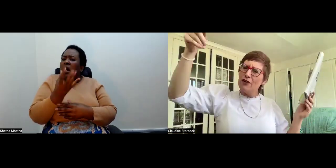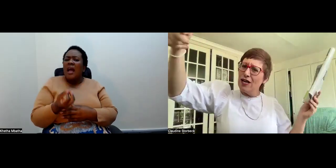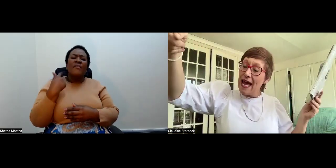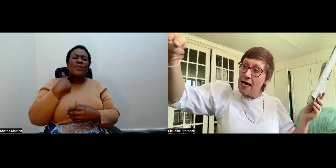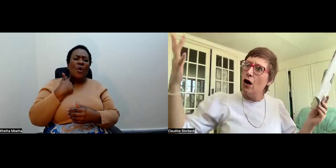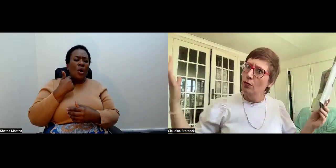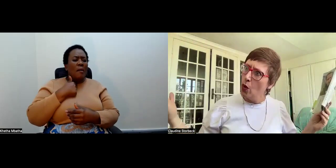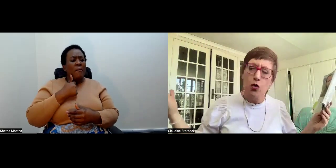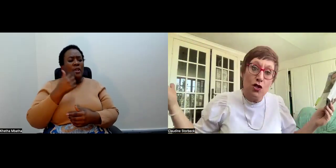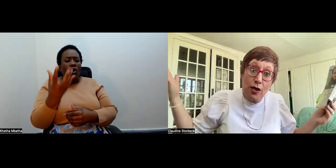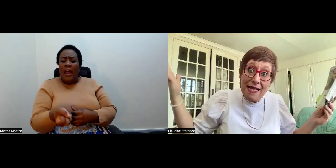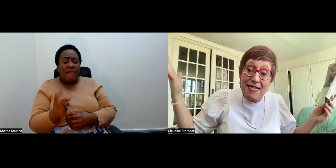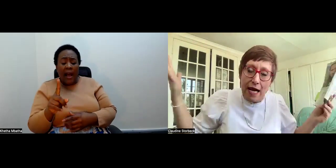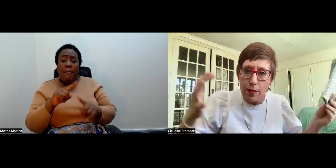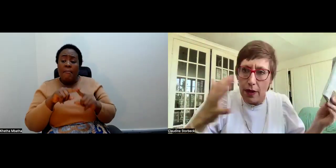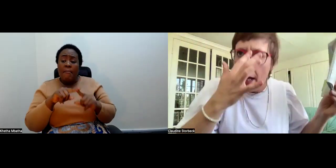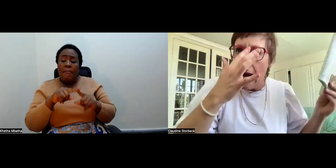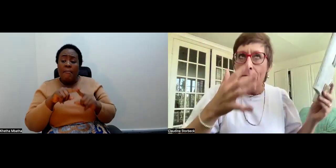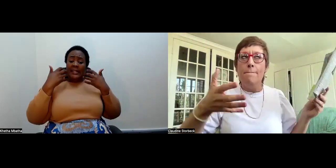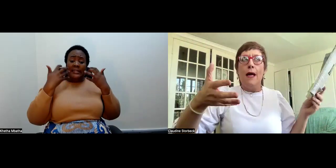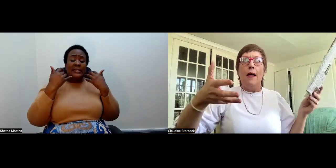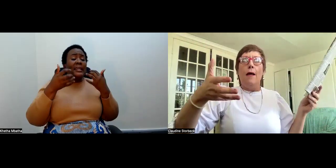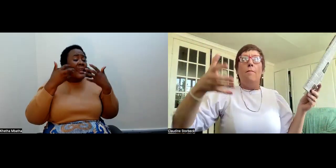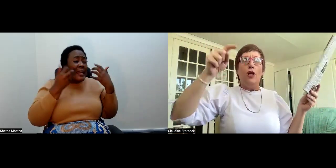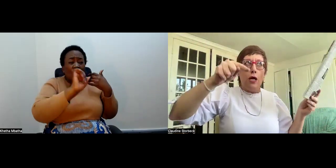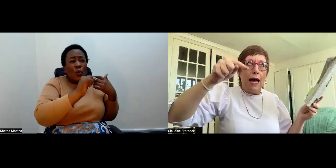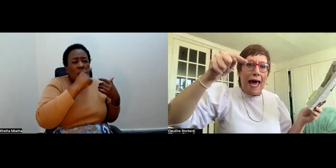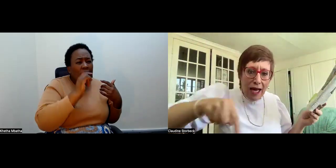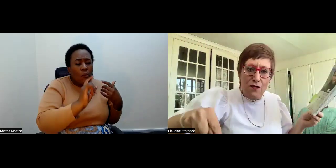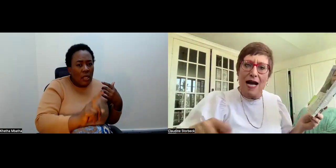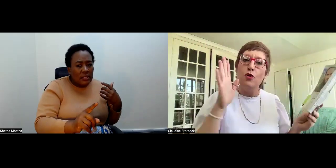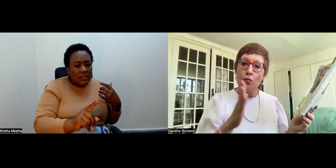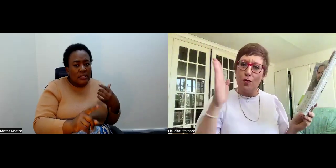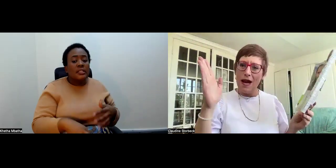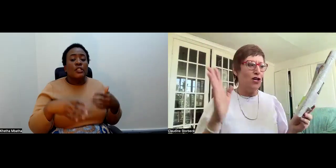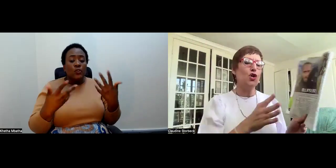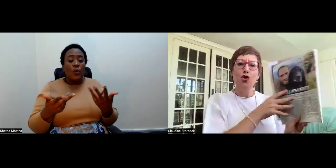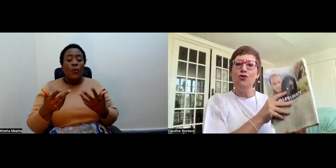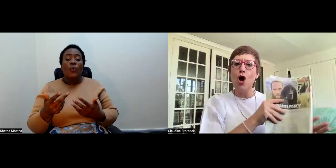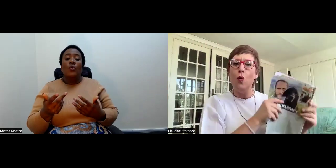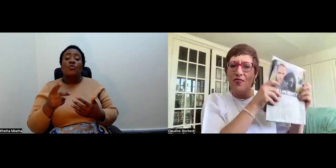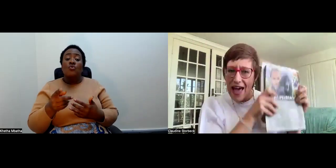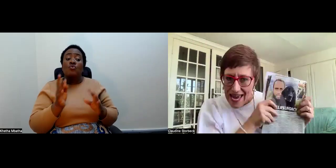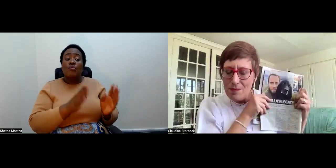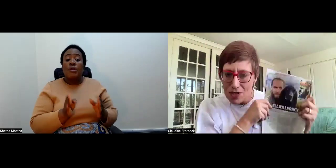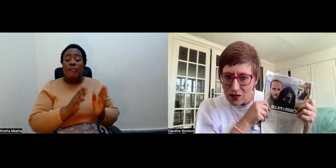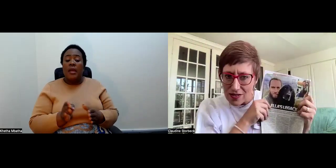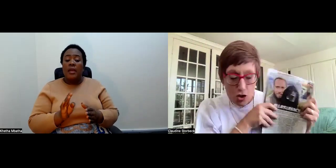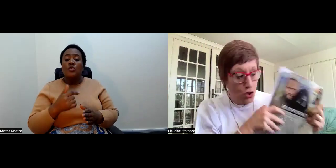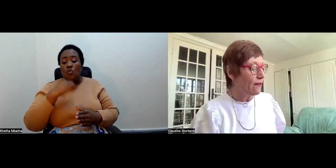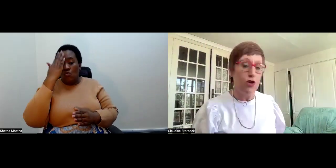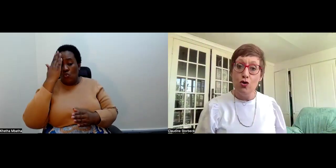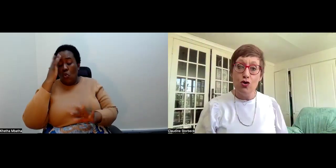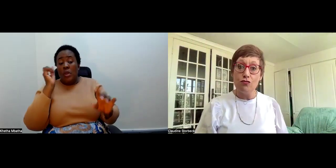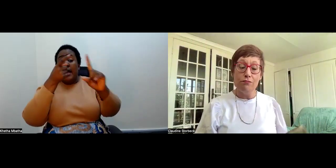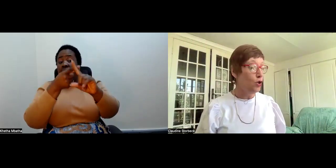a dog, I've got a cat. Oh my word, what's your cat's name? But ahead of time, you're preparing. So you know what the aim is of this. You